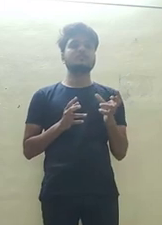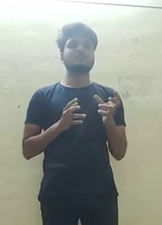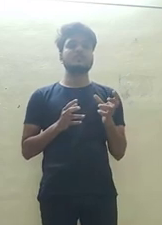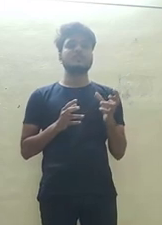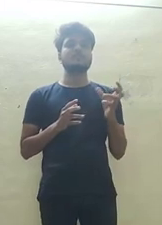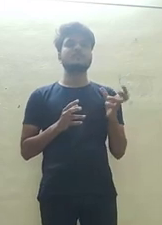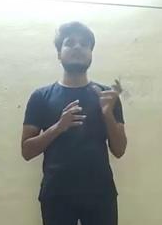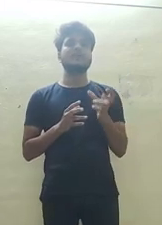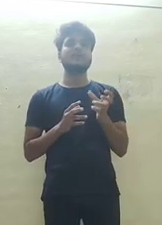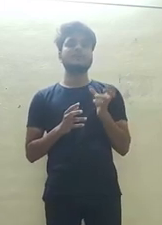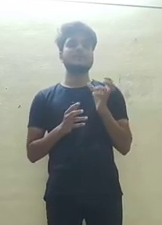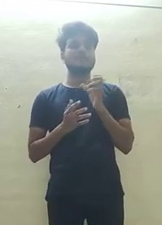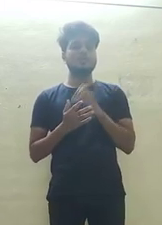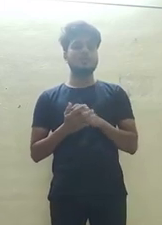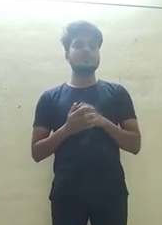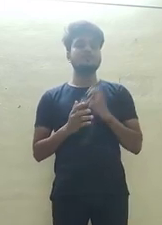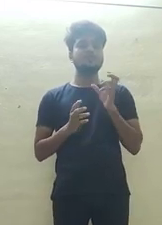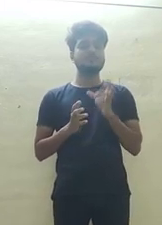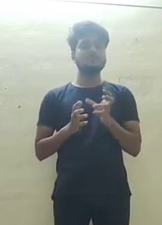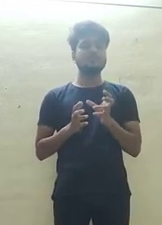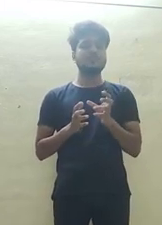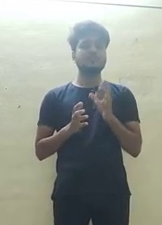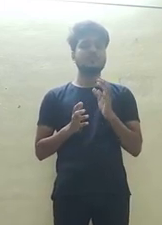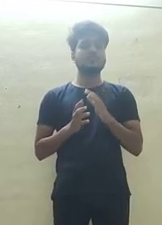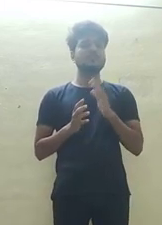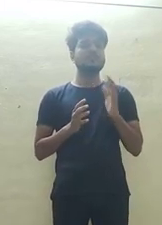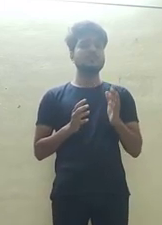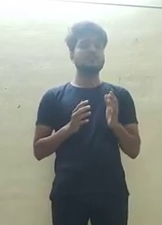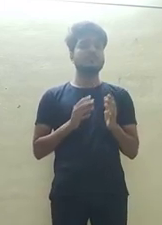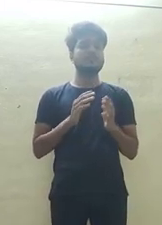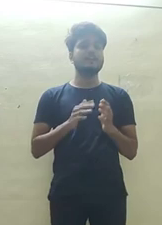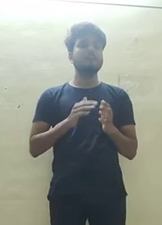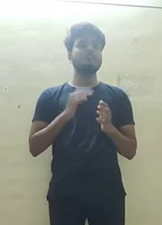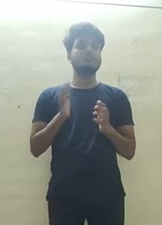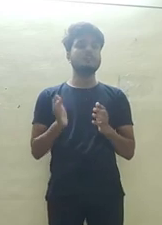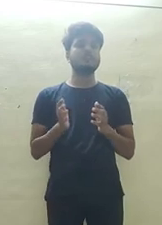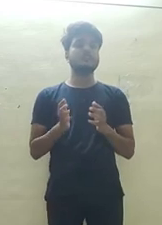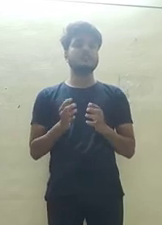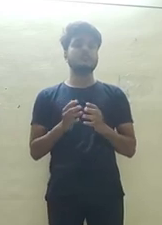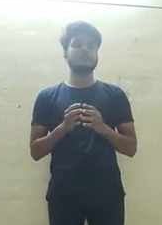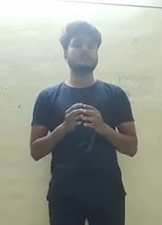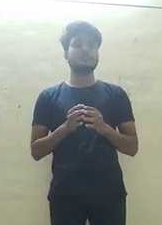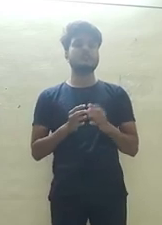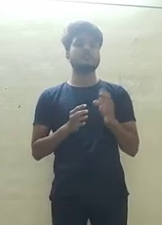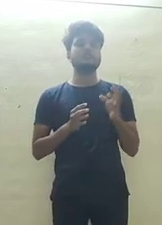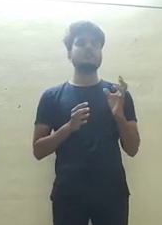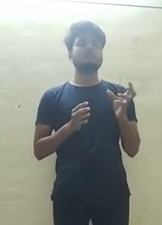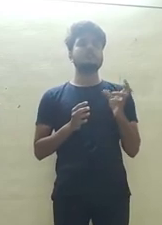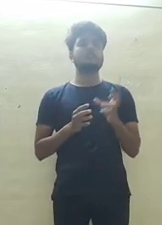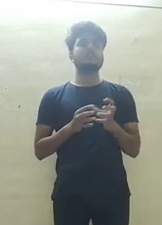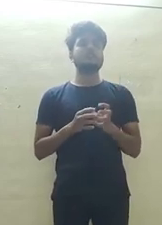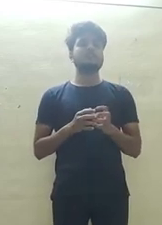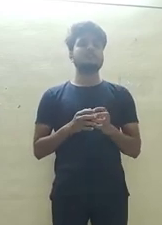structure where data elements are not placed sequentially or linearly are called non-linear data structure. In a non-linear data